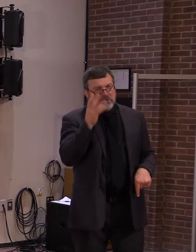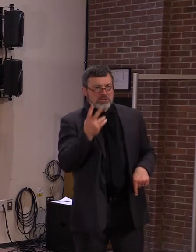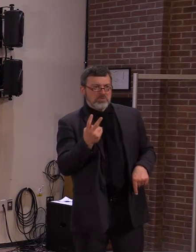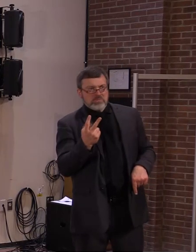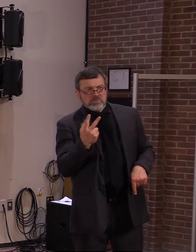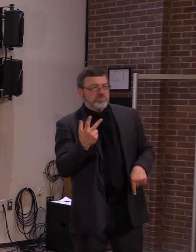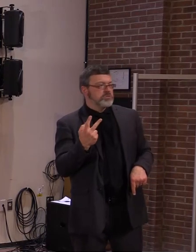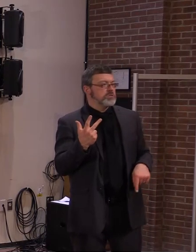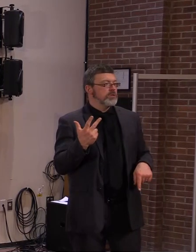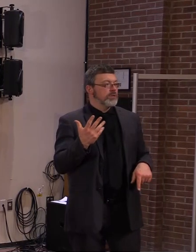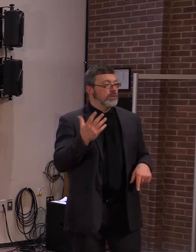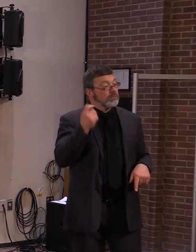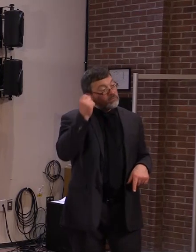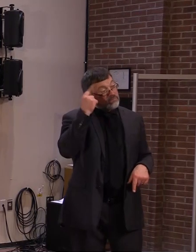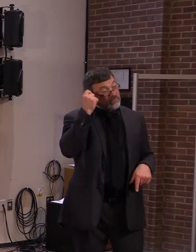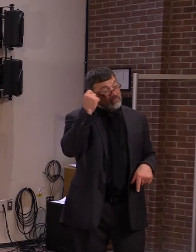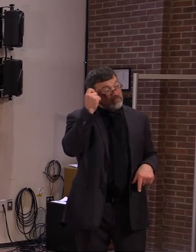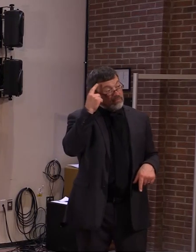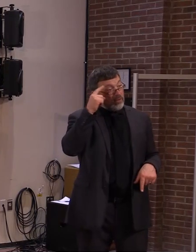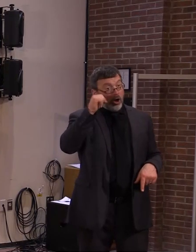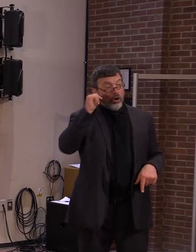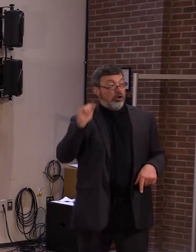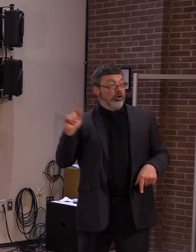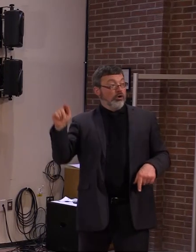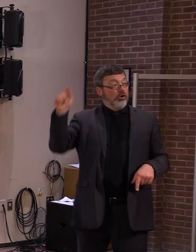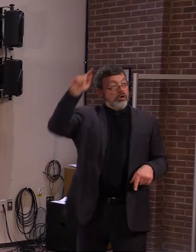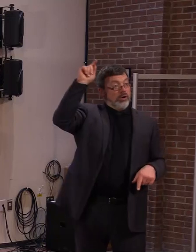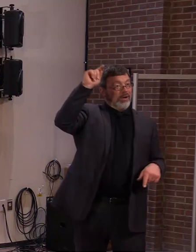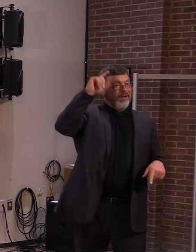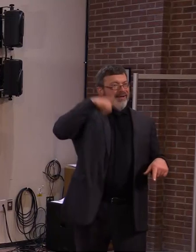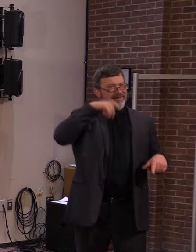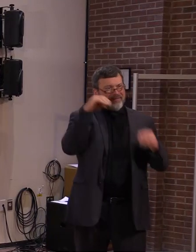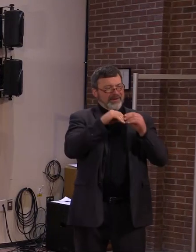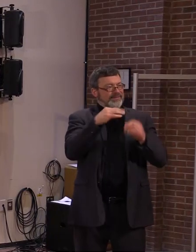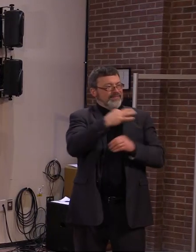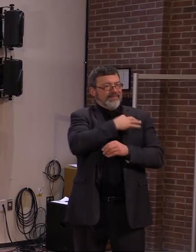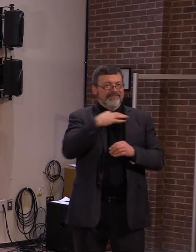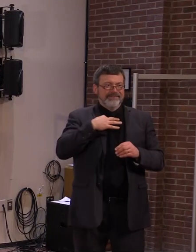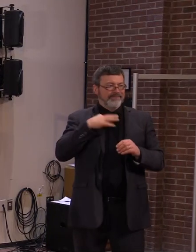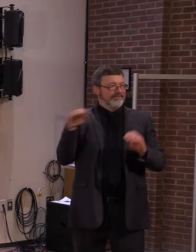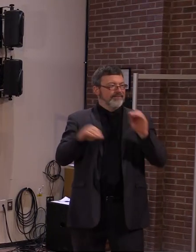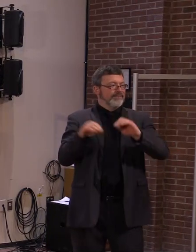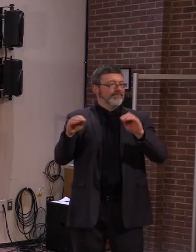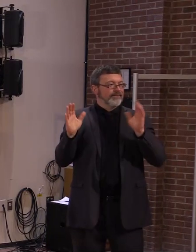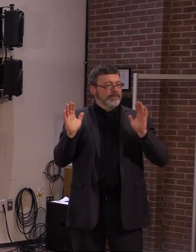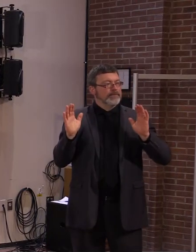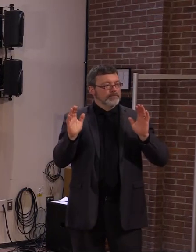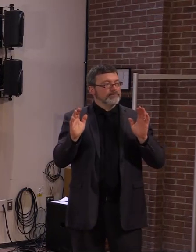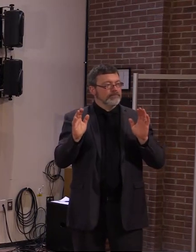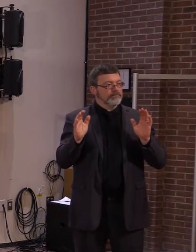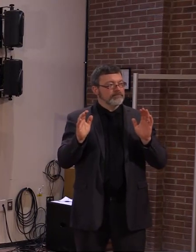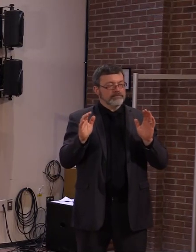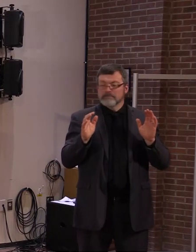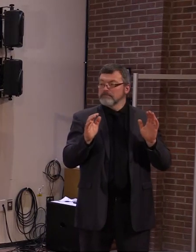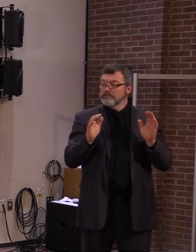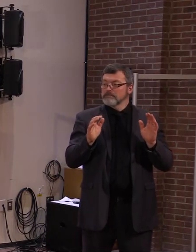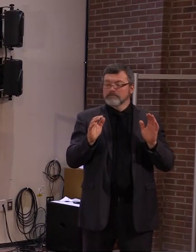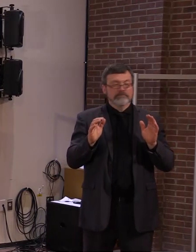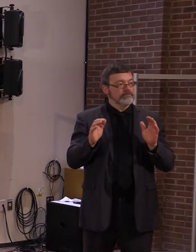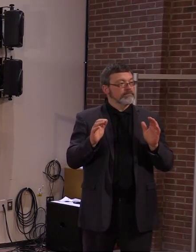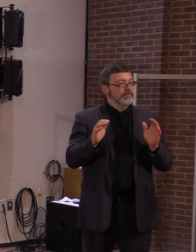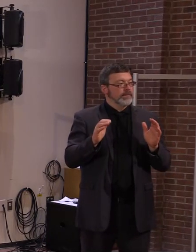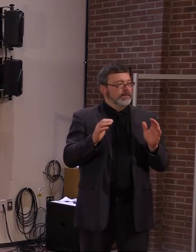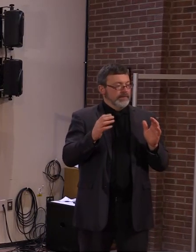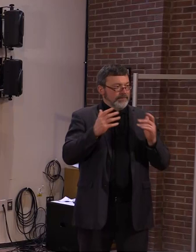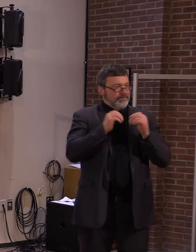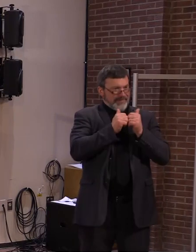thing with extra personnel that we're looking at, they'll be able to sort of redeploy staffing as well to